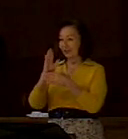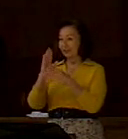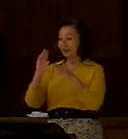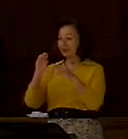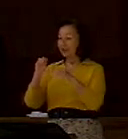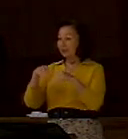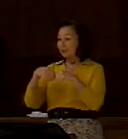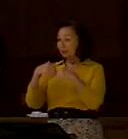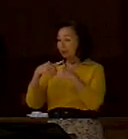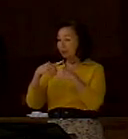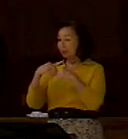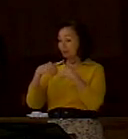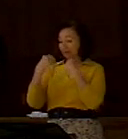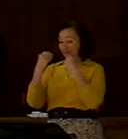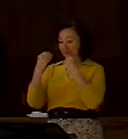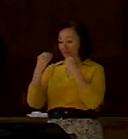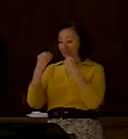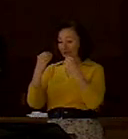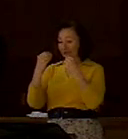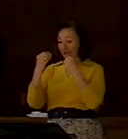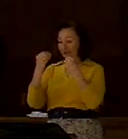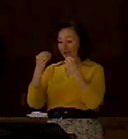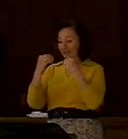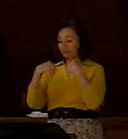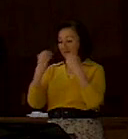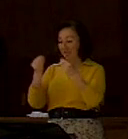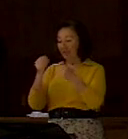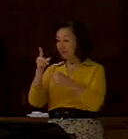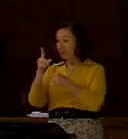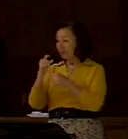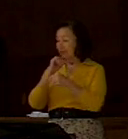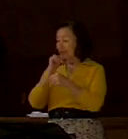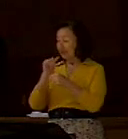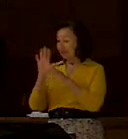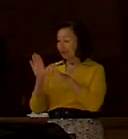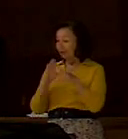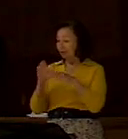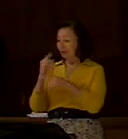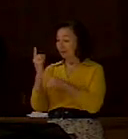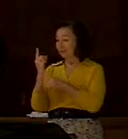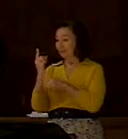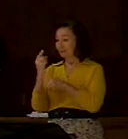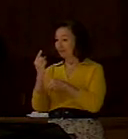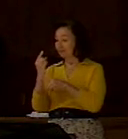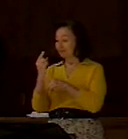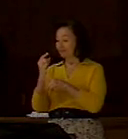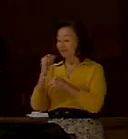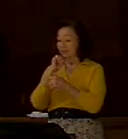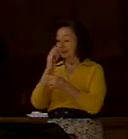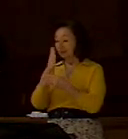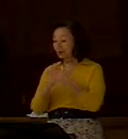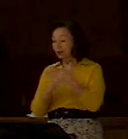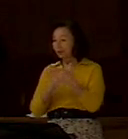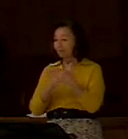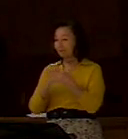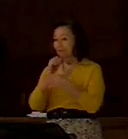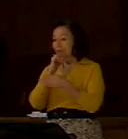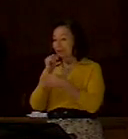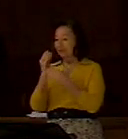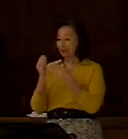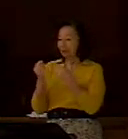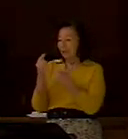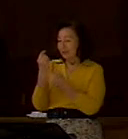you, that gave to you, he didn't do it almost. He didn't do it partially. He didn't do it